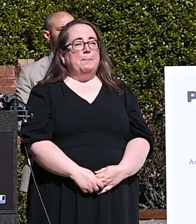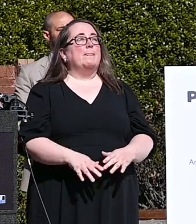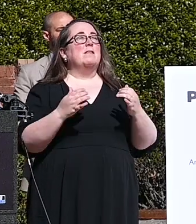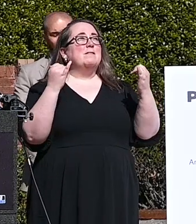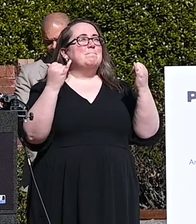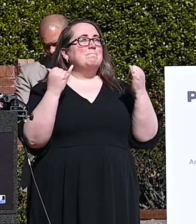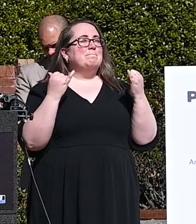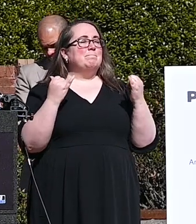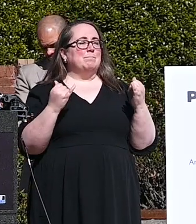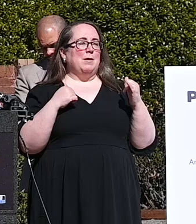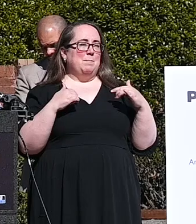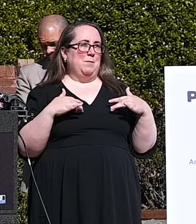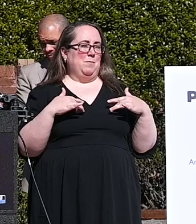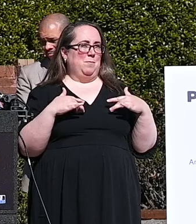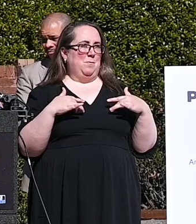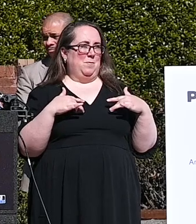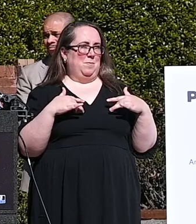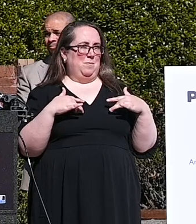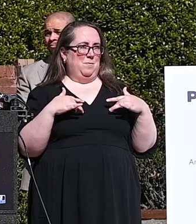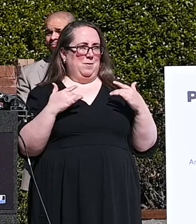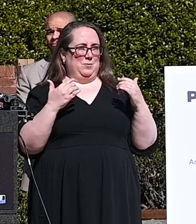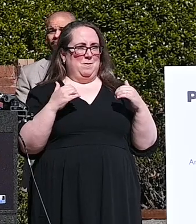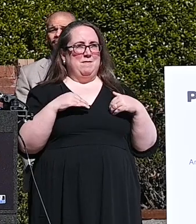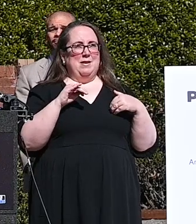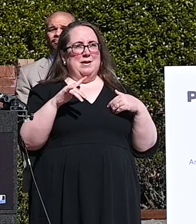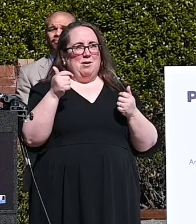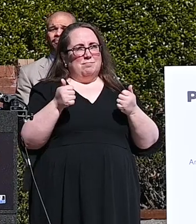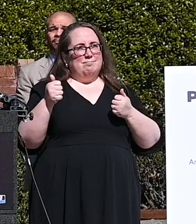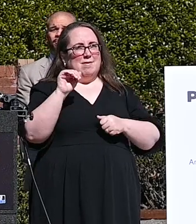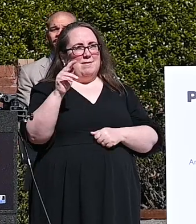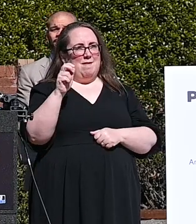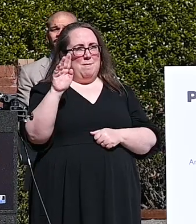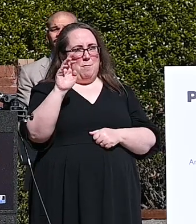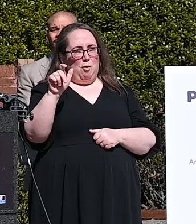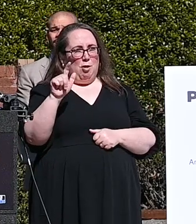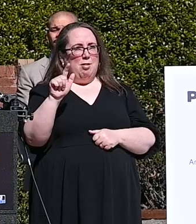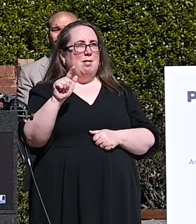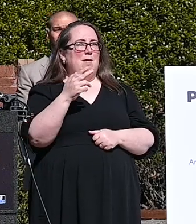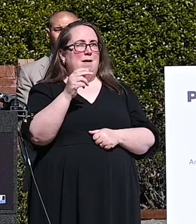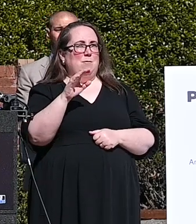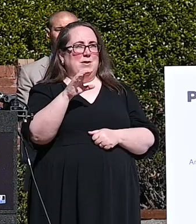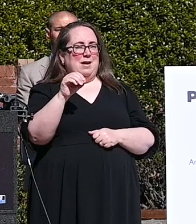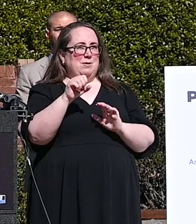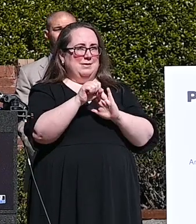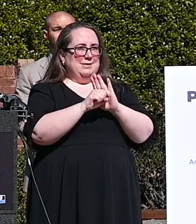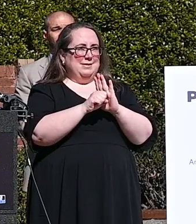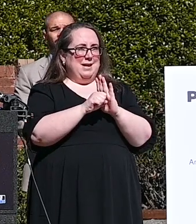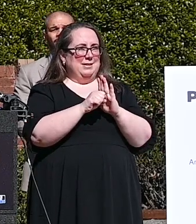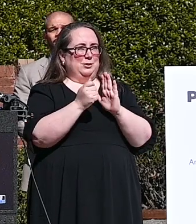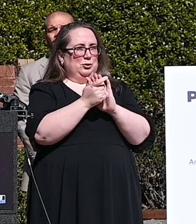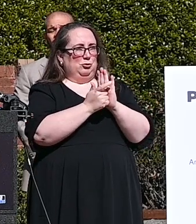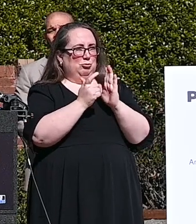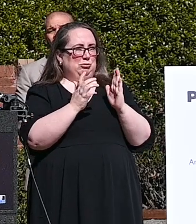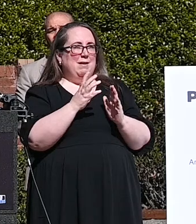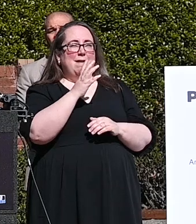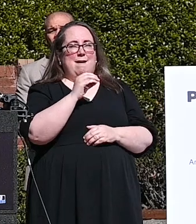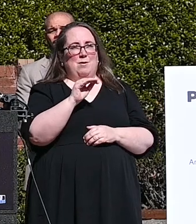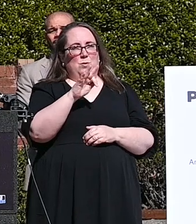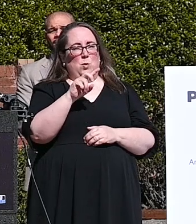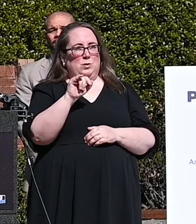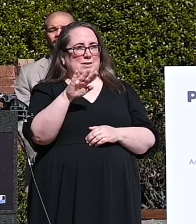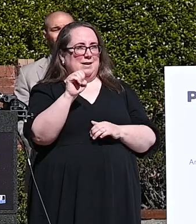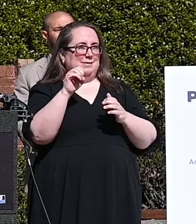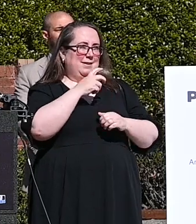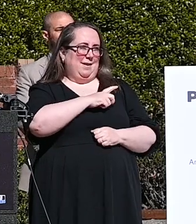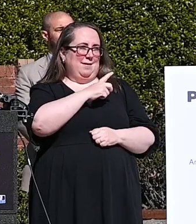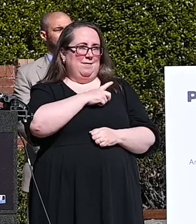Today, I am pleased to be joined by County Executive Calvin Ball, Howard County State's Attorney Rich Gibson, and our cold case detective,